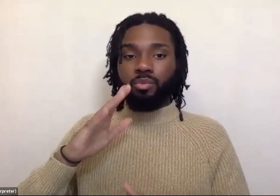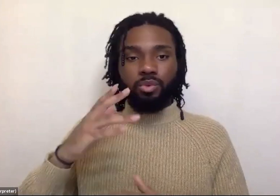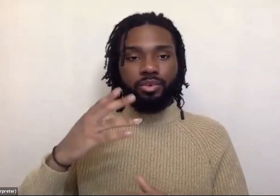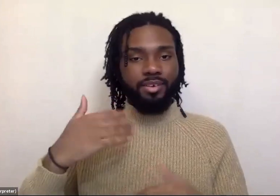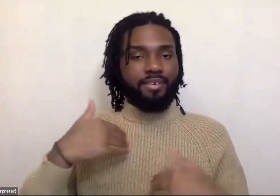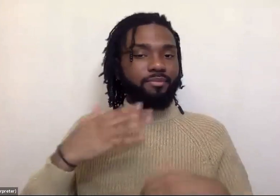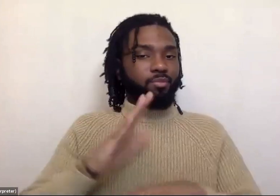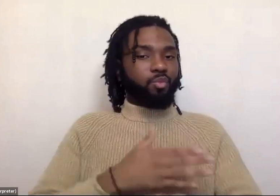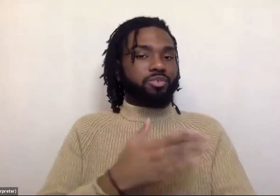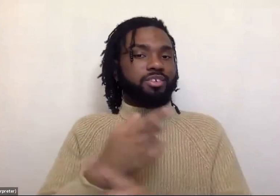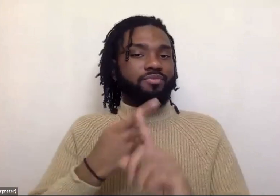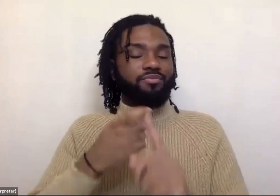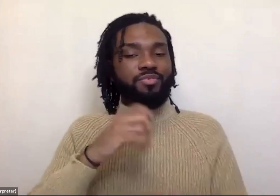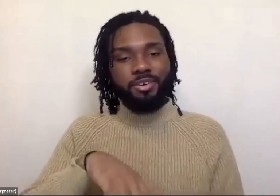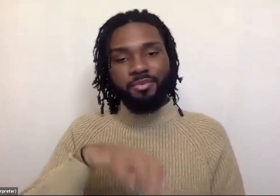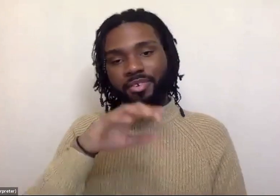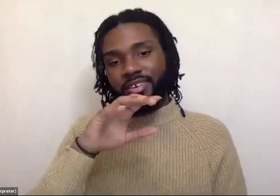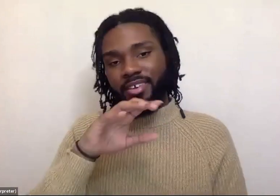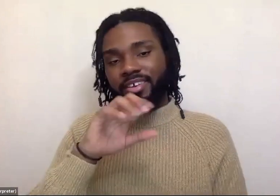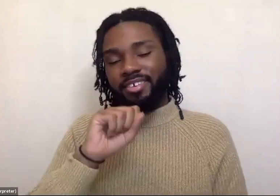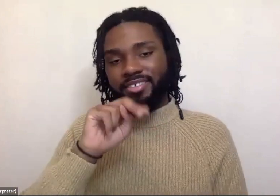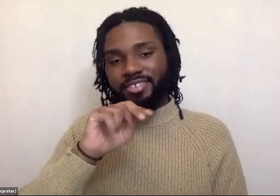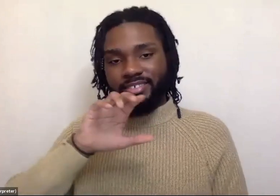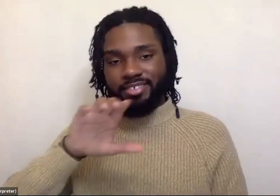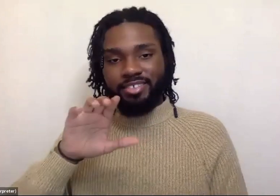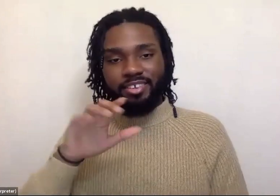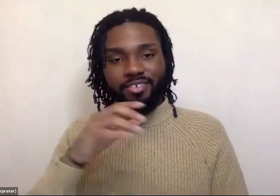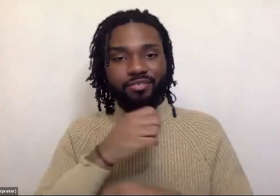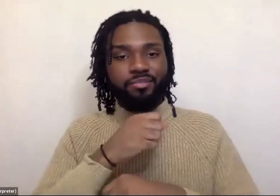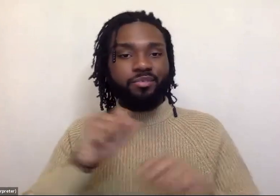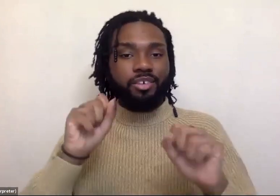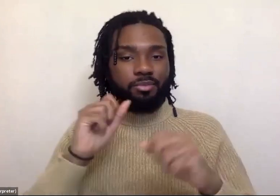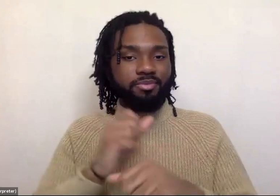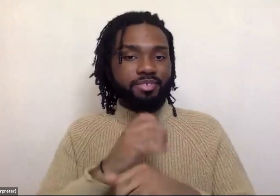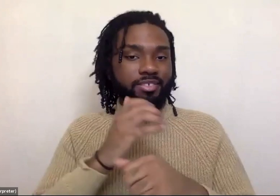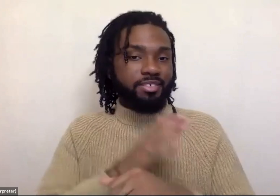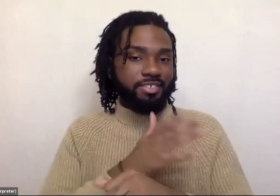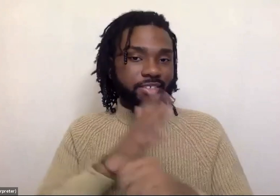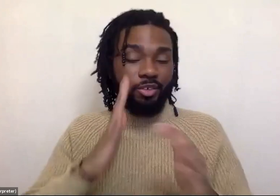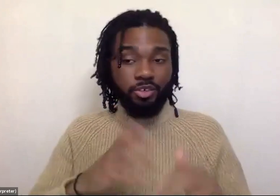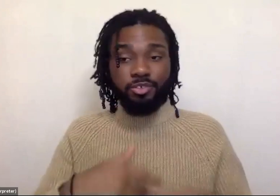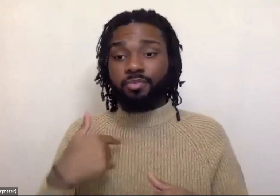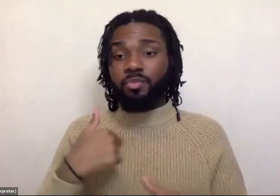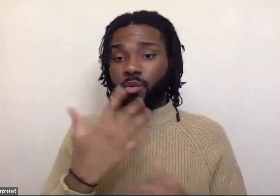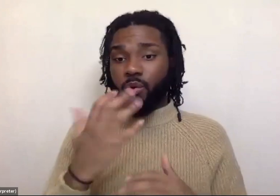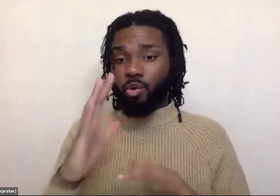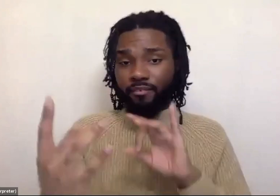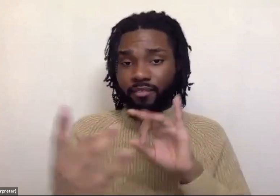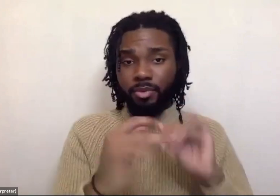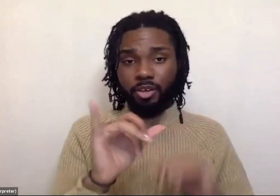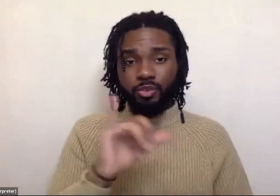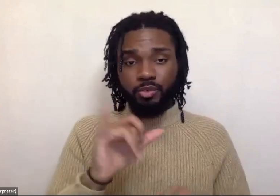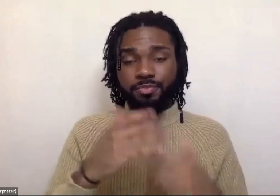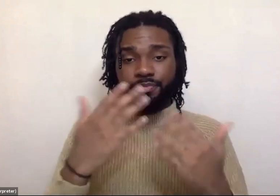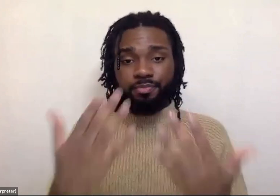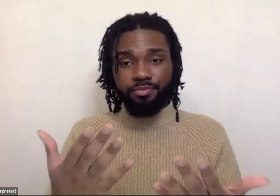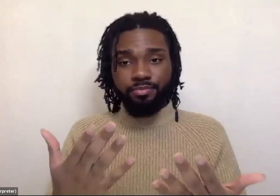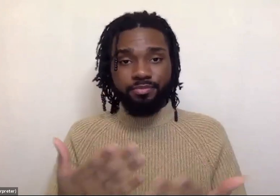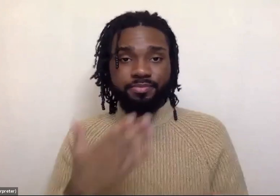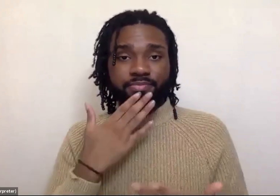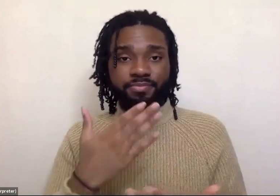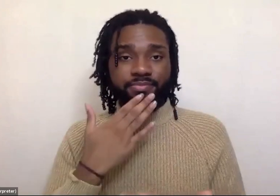All right. And let's go ahead and get that playing. And we love your feedback. So thank you so much. Thank you,